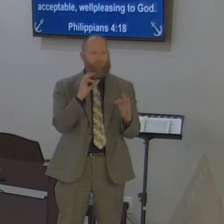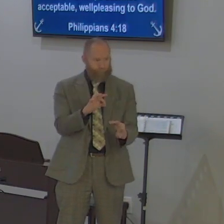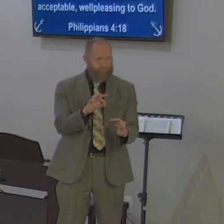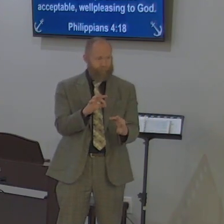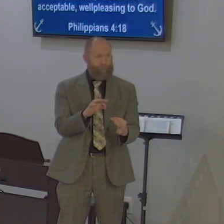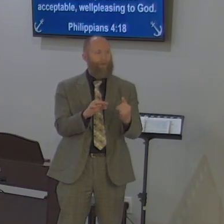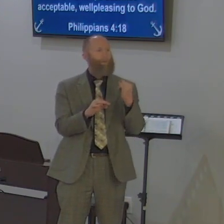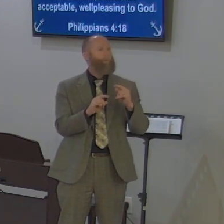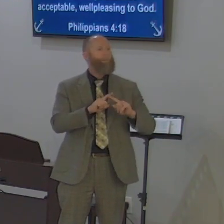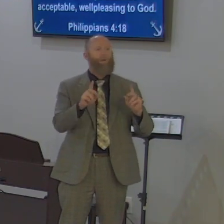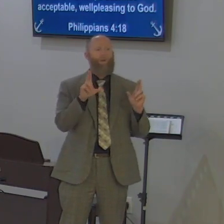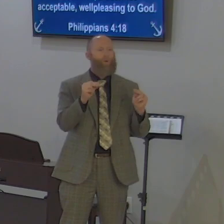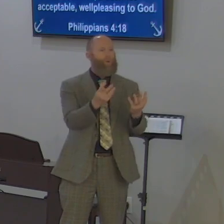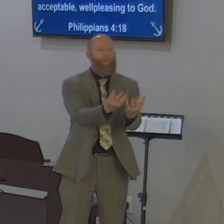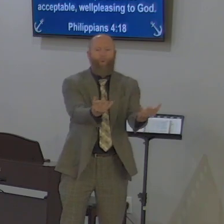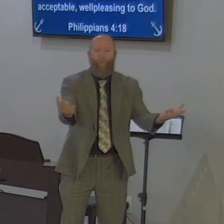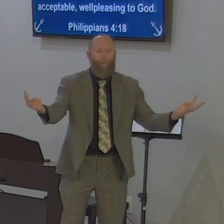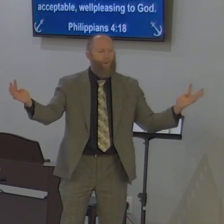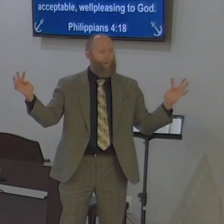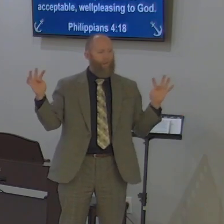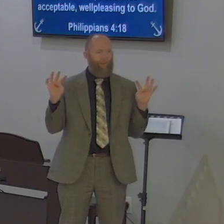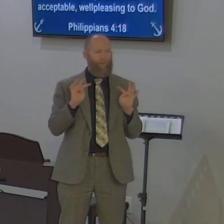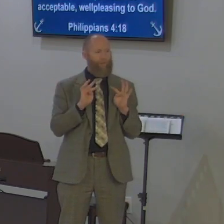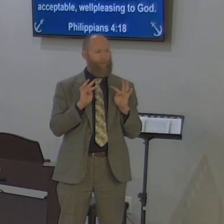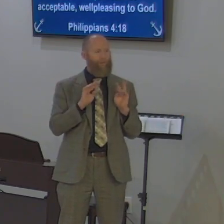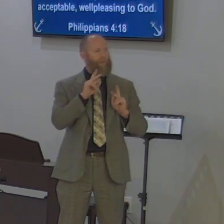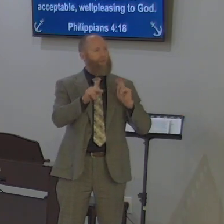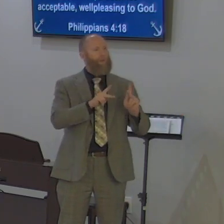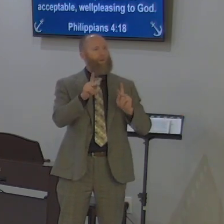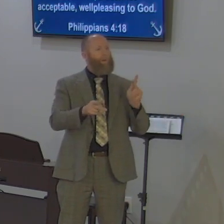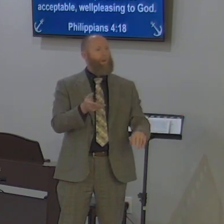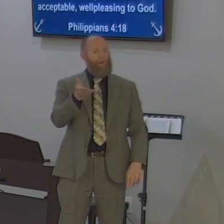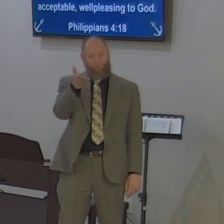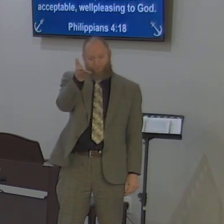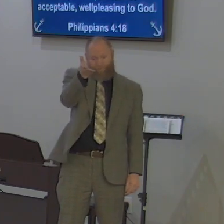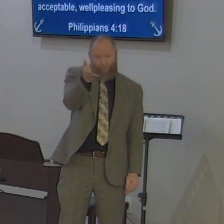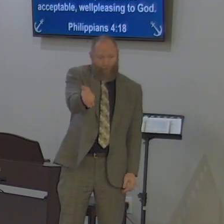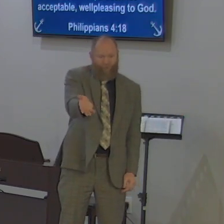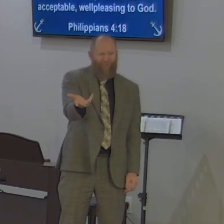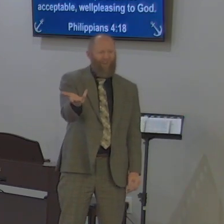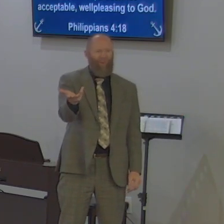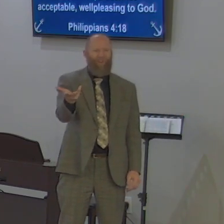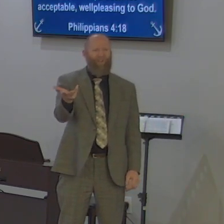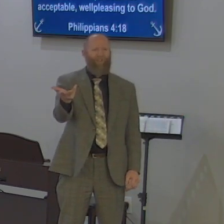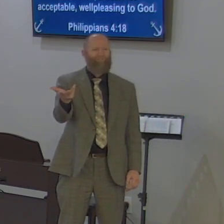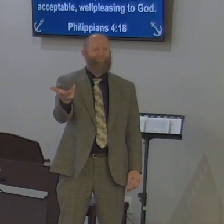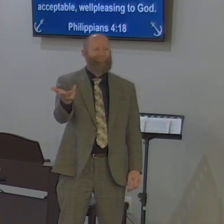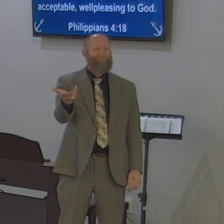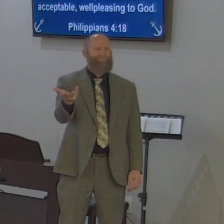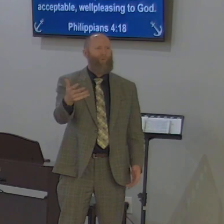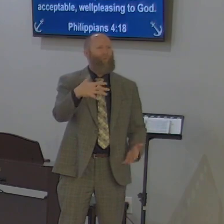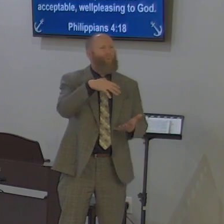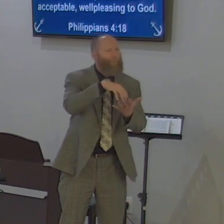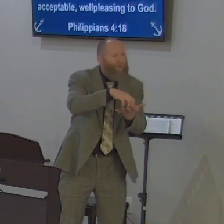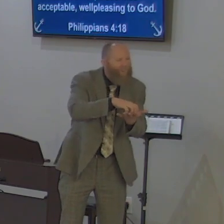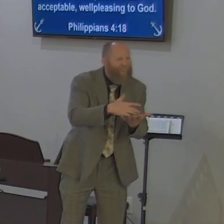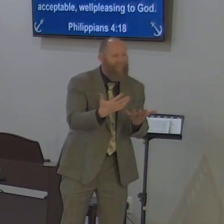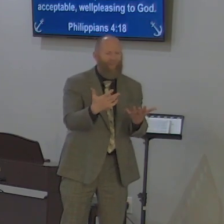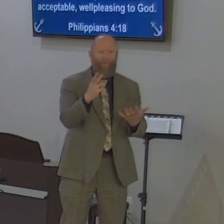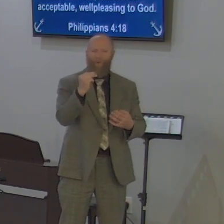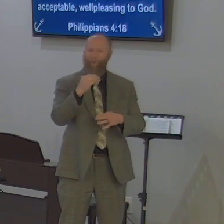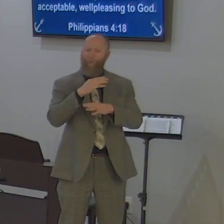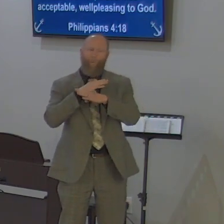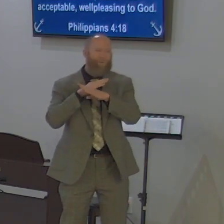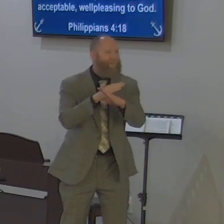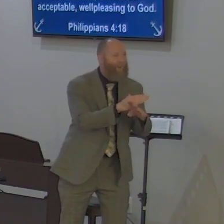are still in peril. Did you catch that? You see, some of us might think just sort of mystically maybe that if the temple was